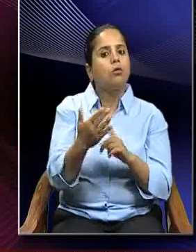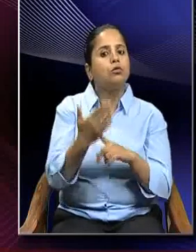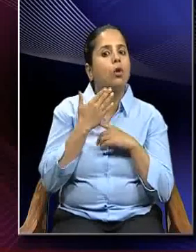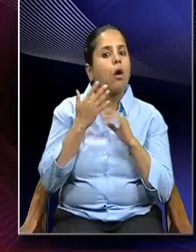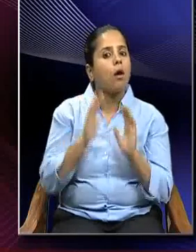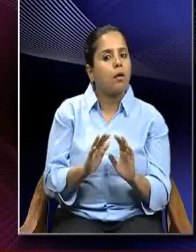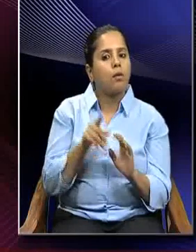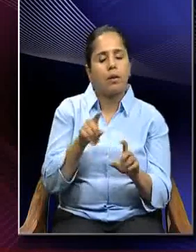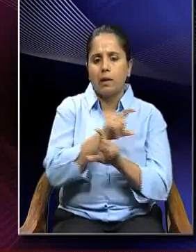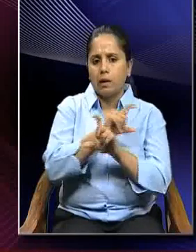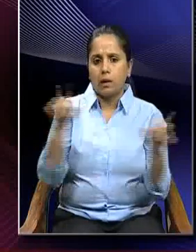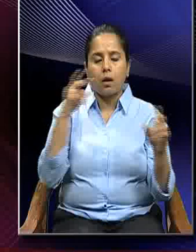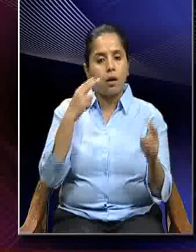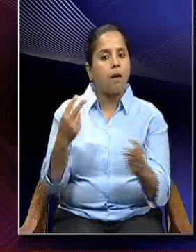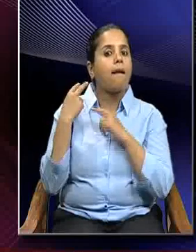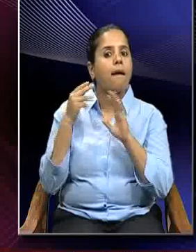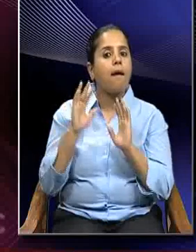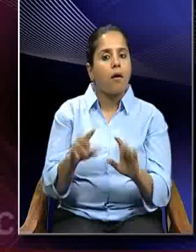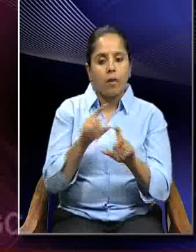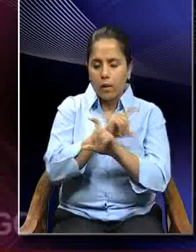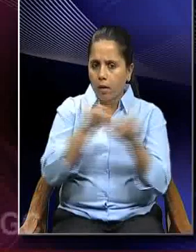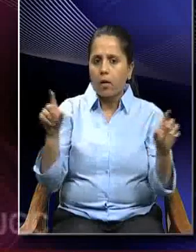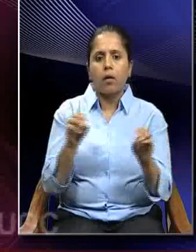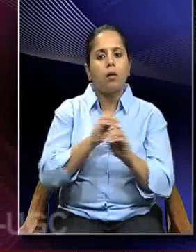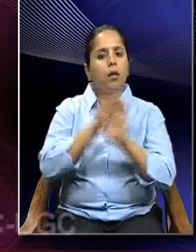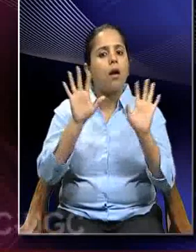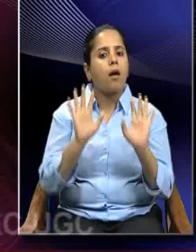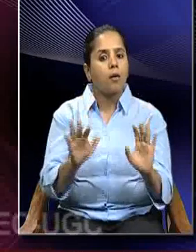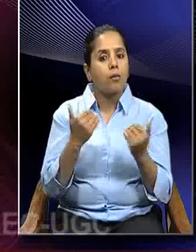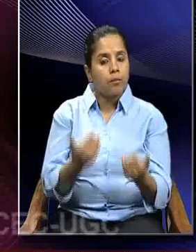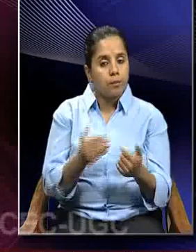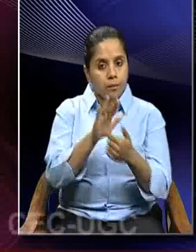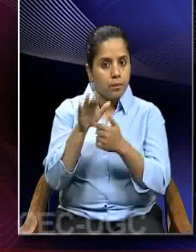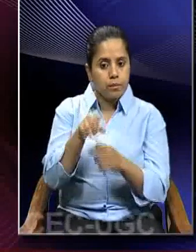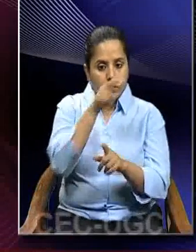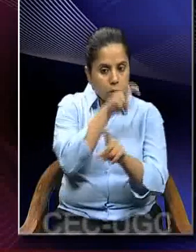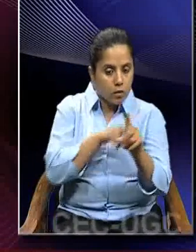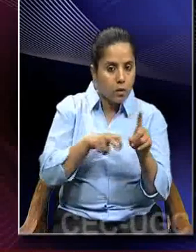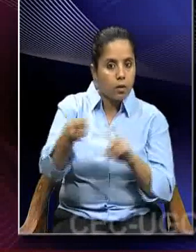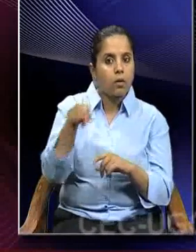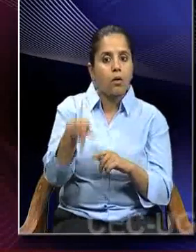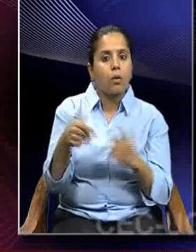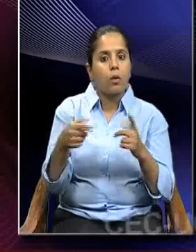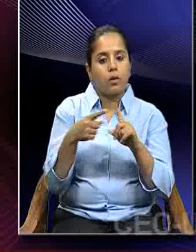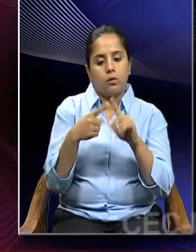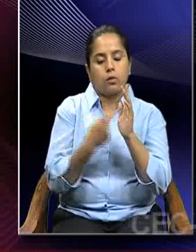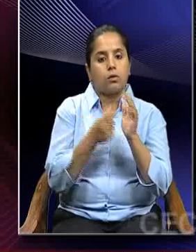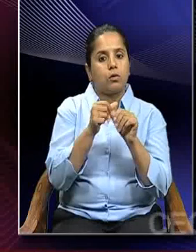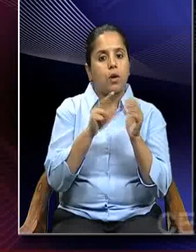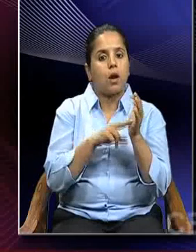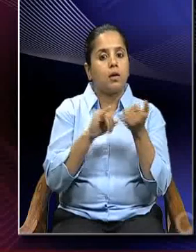There is a clear reflection, there is a clear signal, signaling of a shift towards transcendental